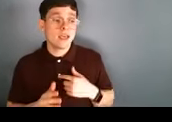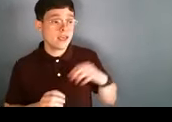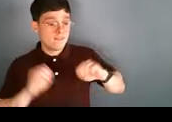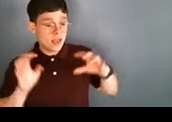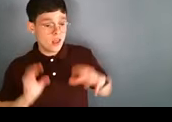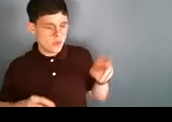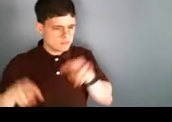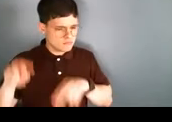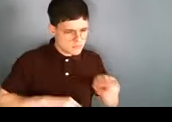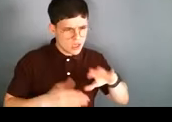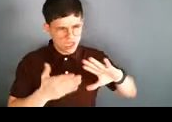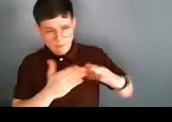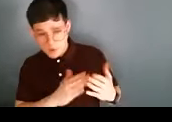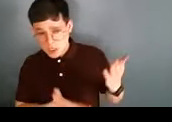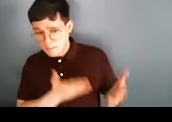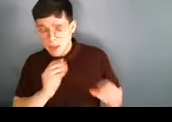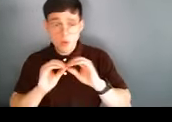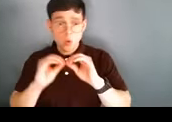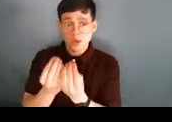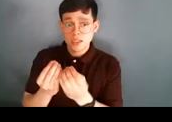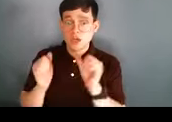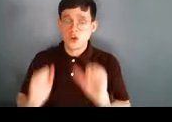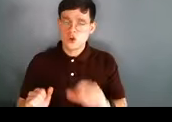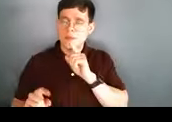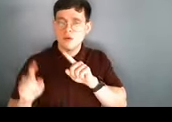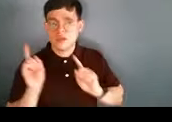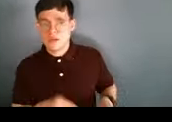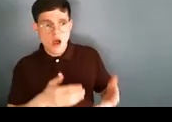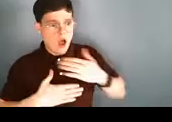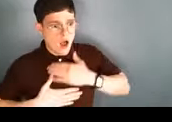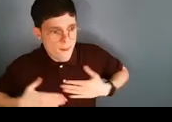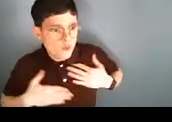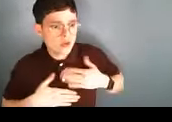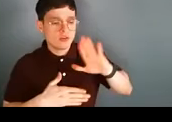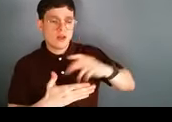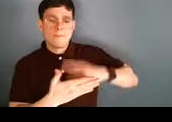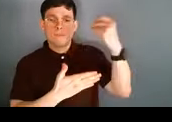or organizations would be most responsive to and appreciative of this project.